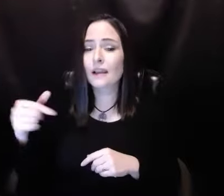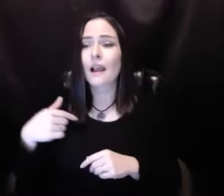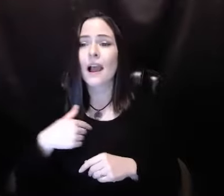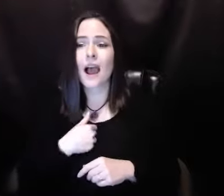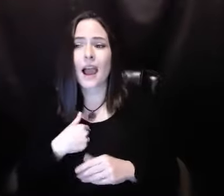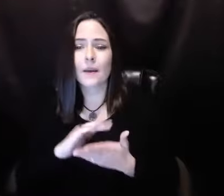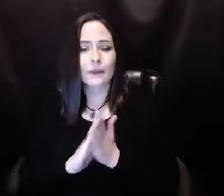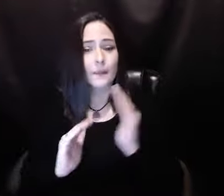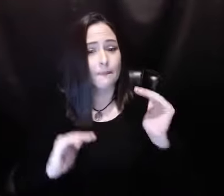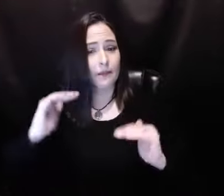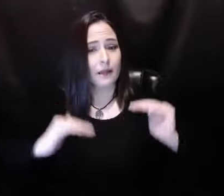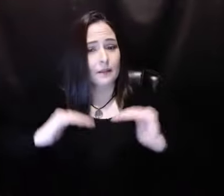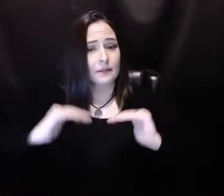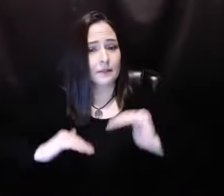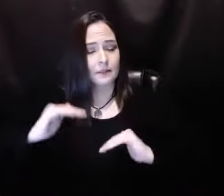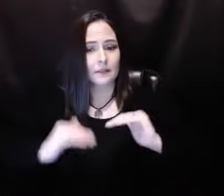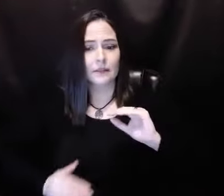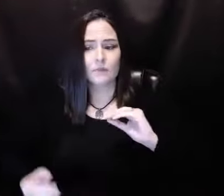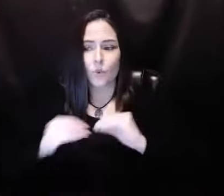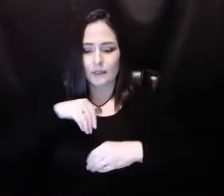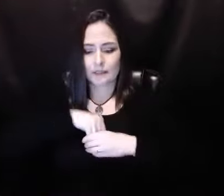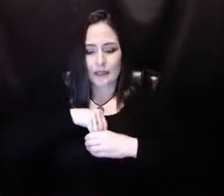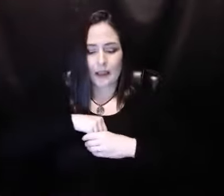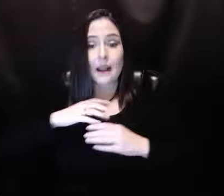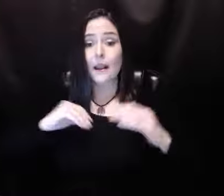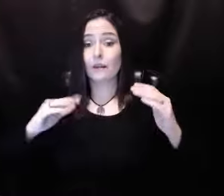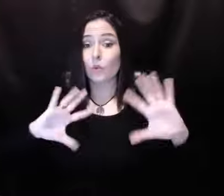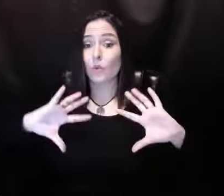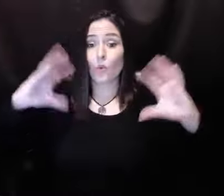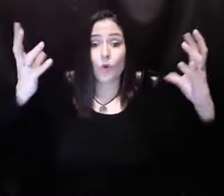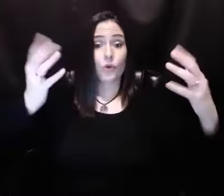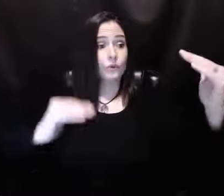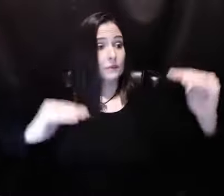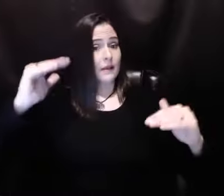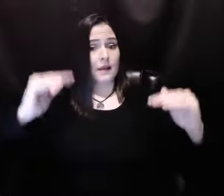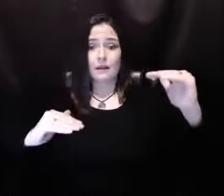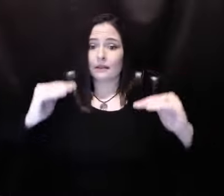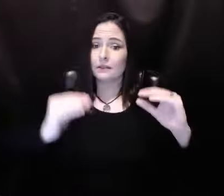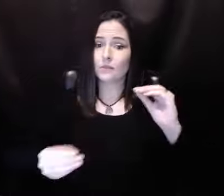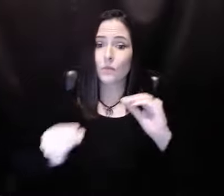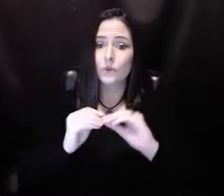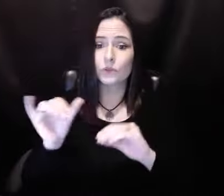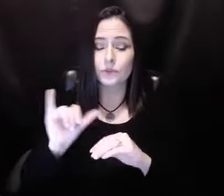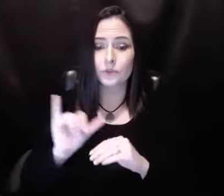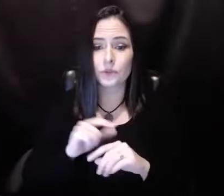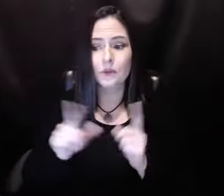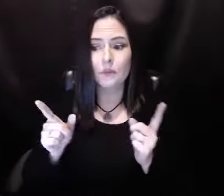It was almost like I got a little bit more balance with me and more balance in the world. But,